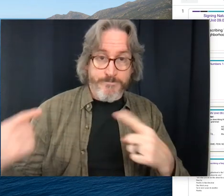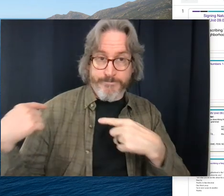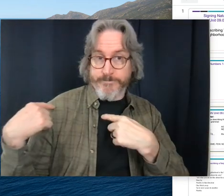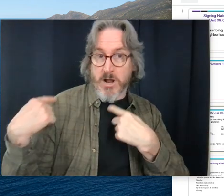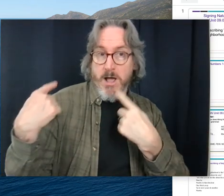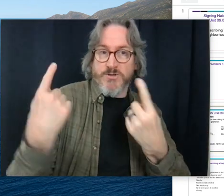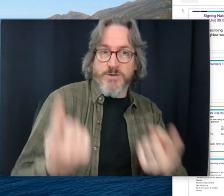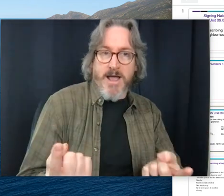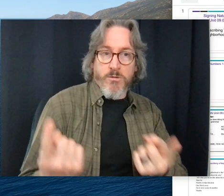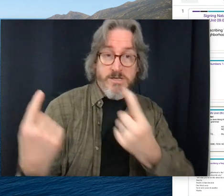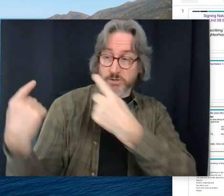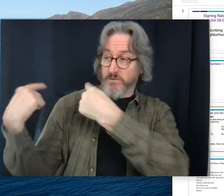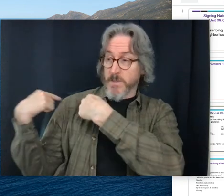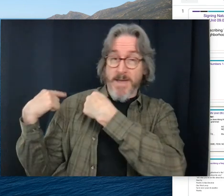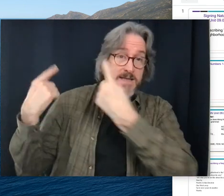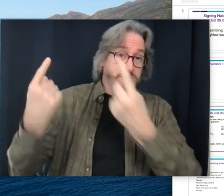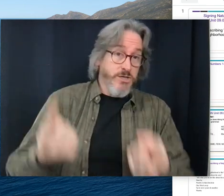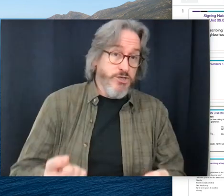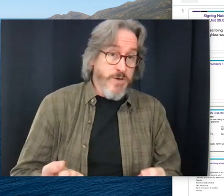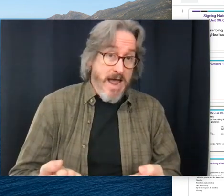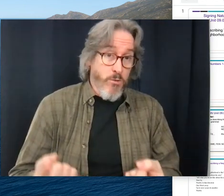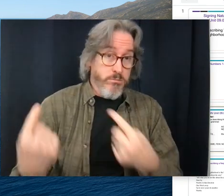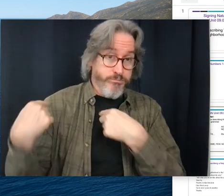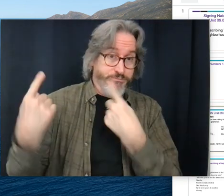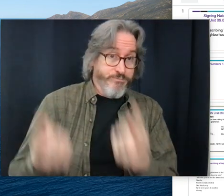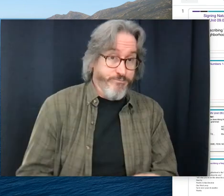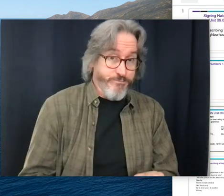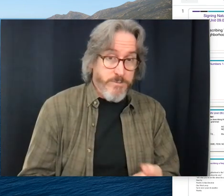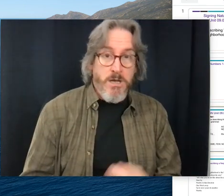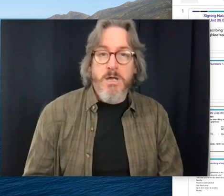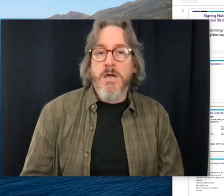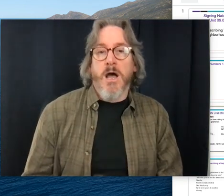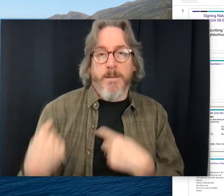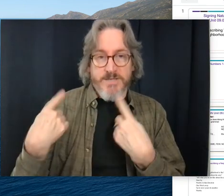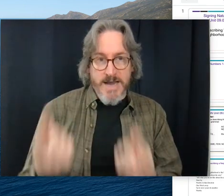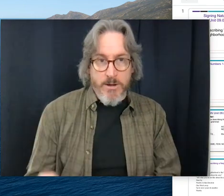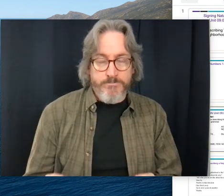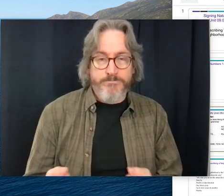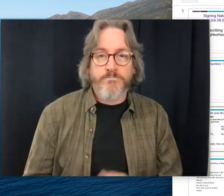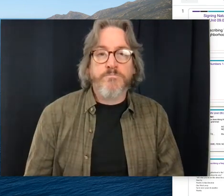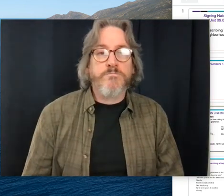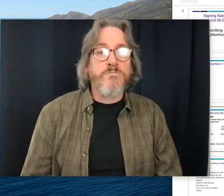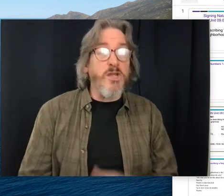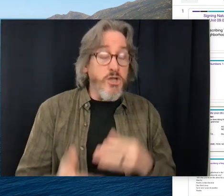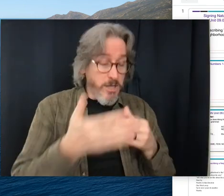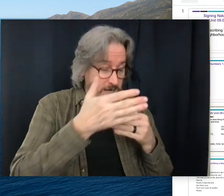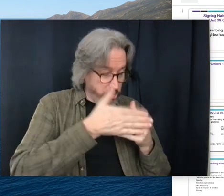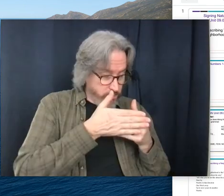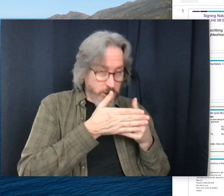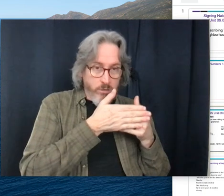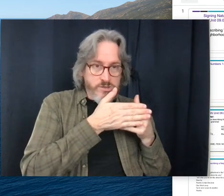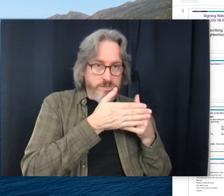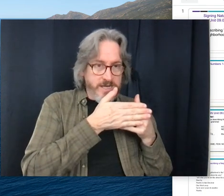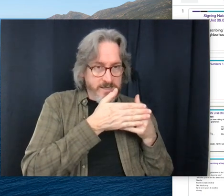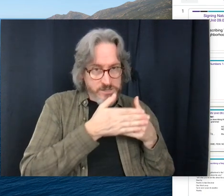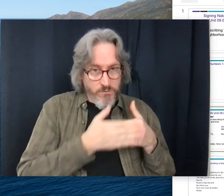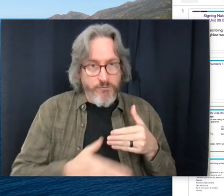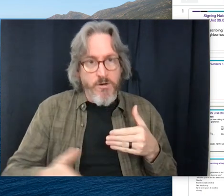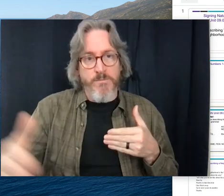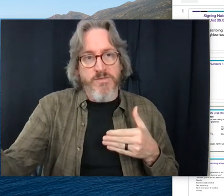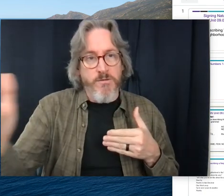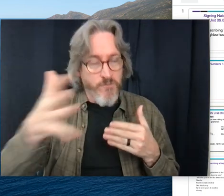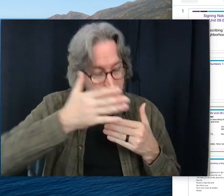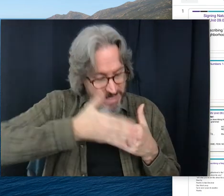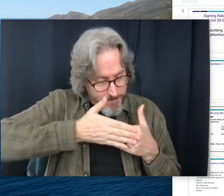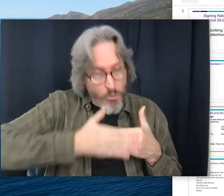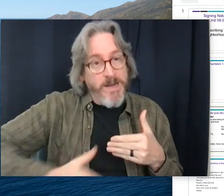comfortable. Up to now, so from the past to now, up to now. You can also sign this